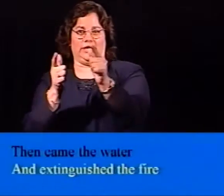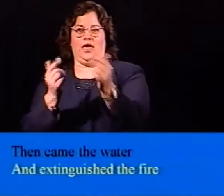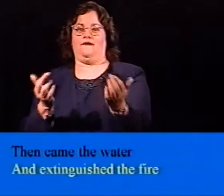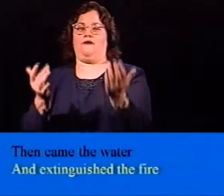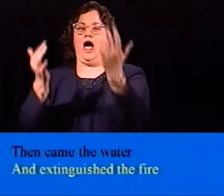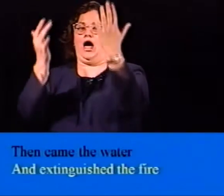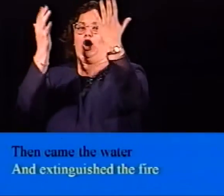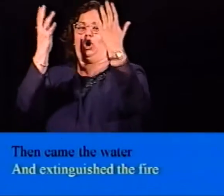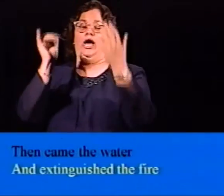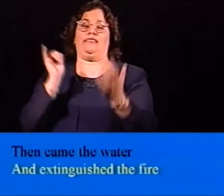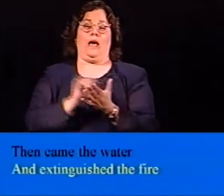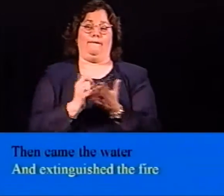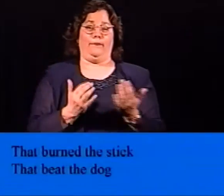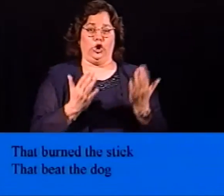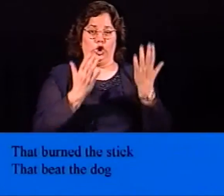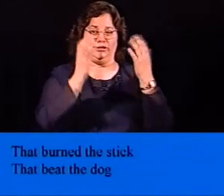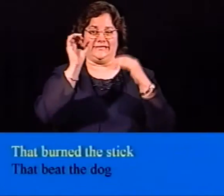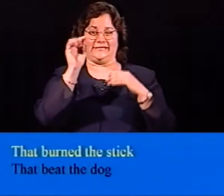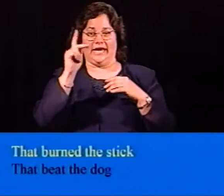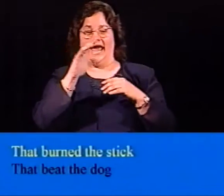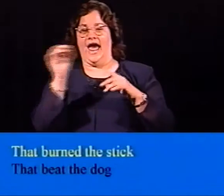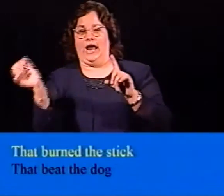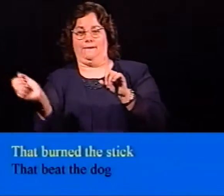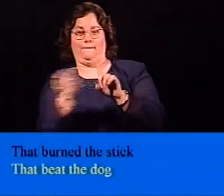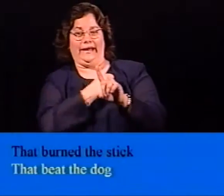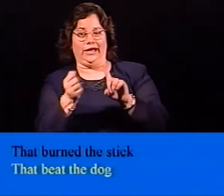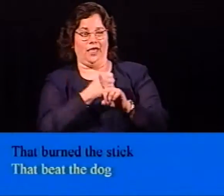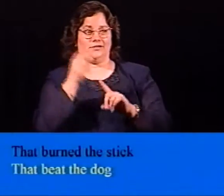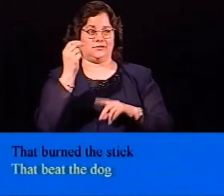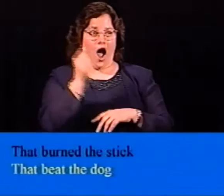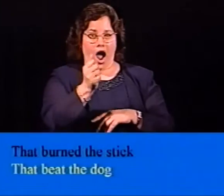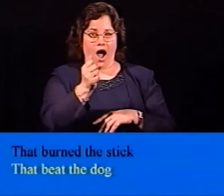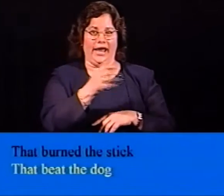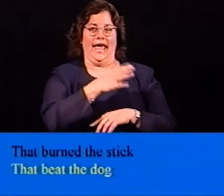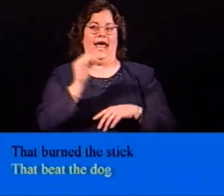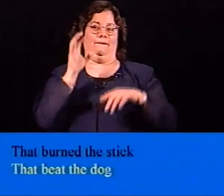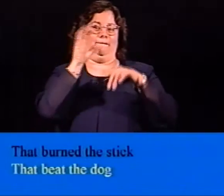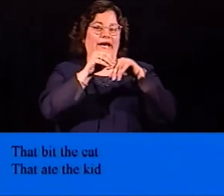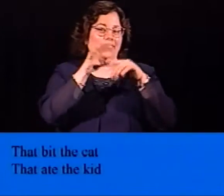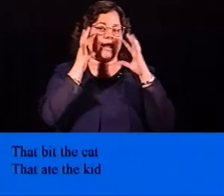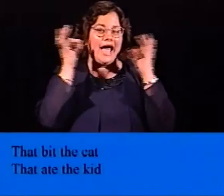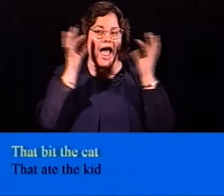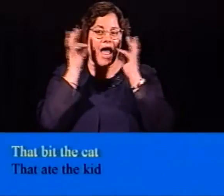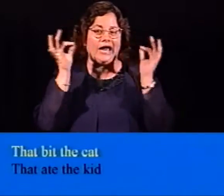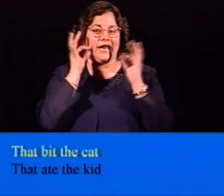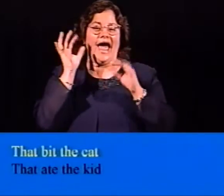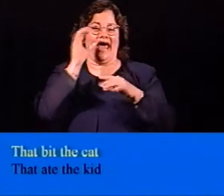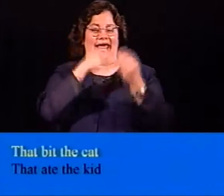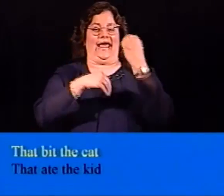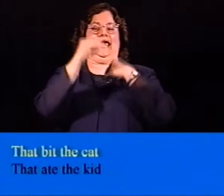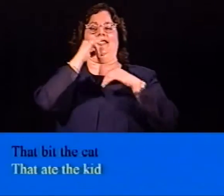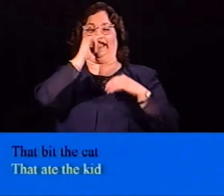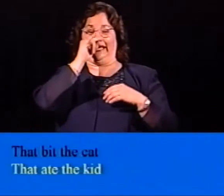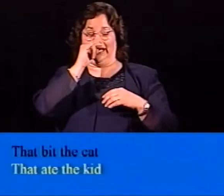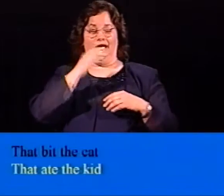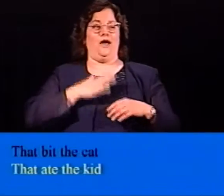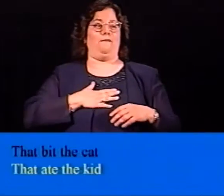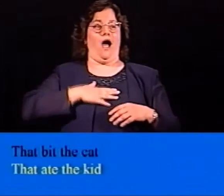fire, that burned the stick, that beat the dog, that bit the cat, that ate the kid, my father bought for